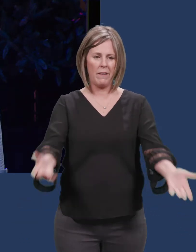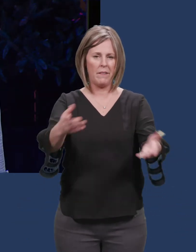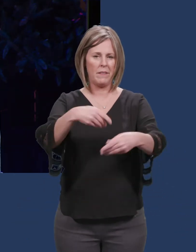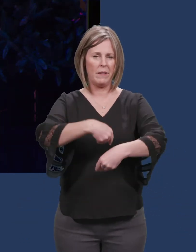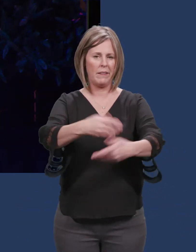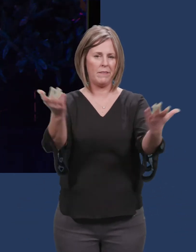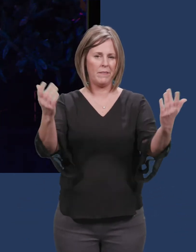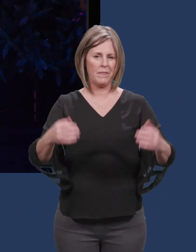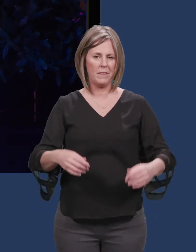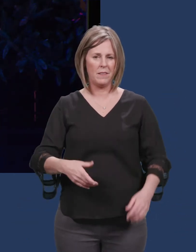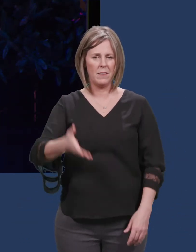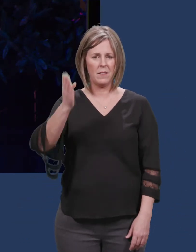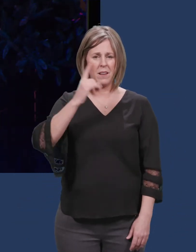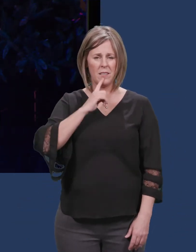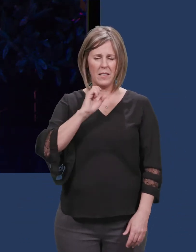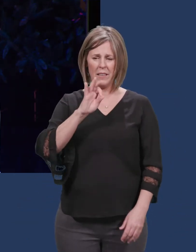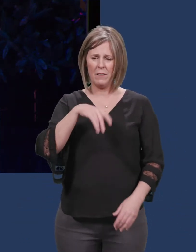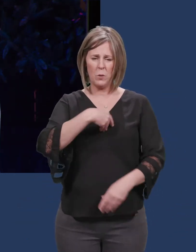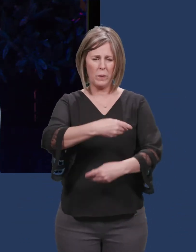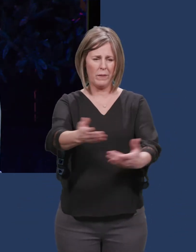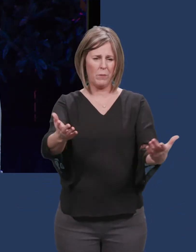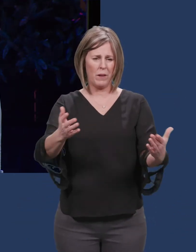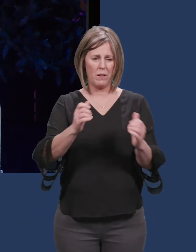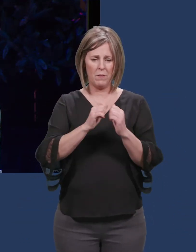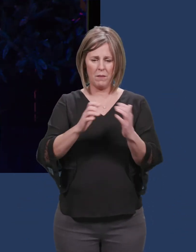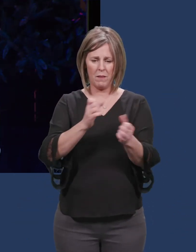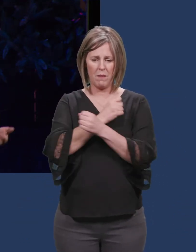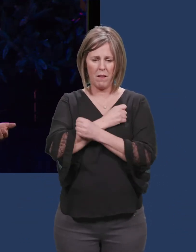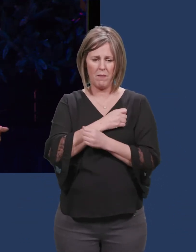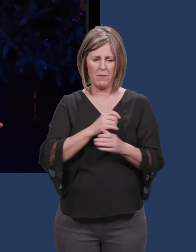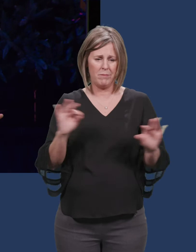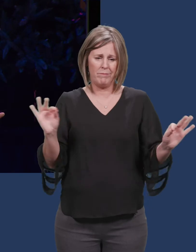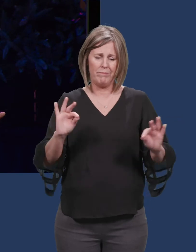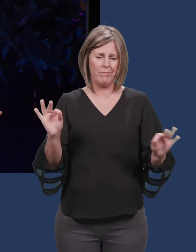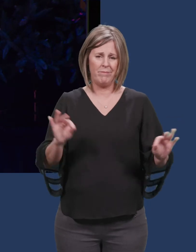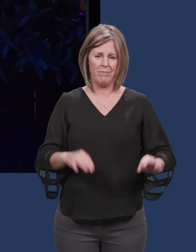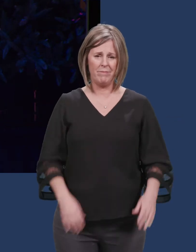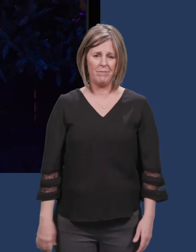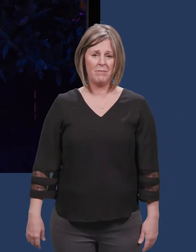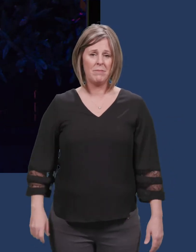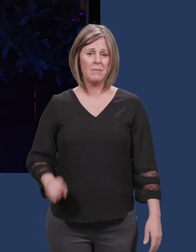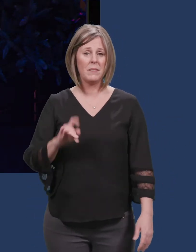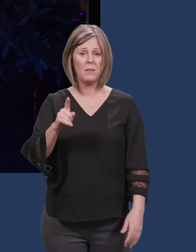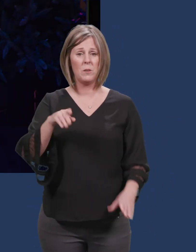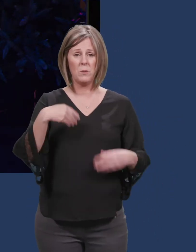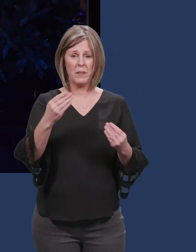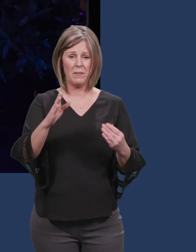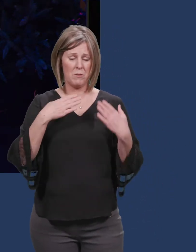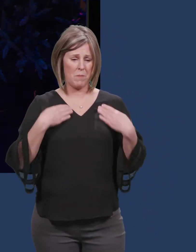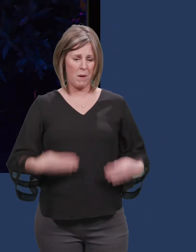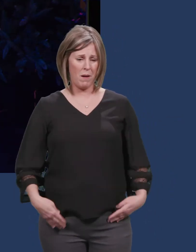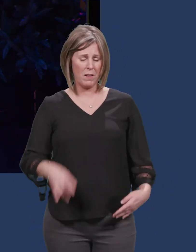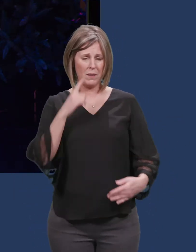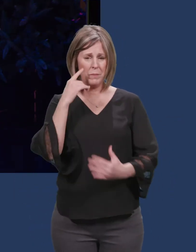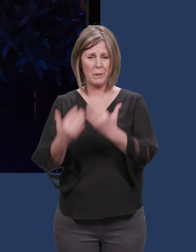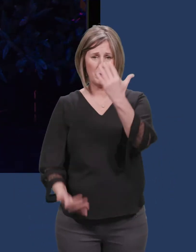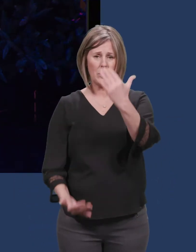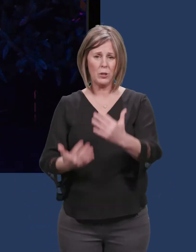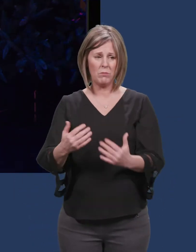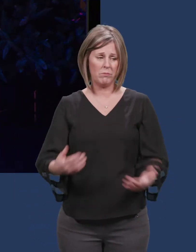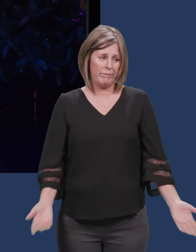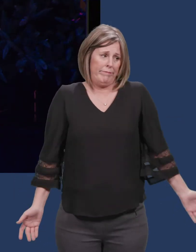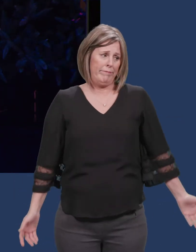away, without love, it's nothing. He also says, if you give your body to be burned,